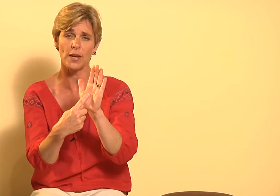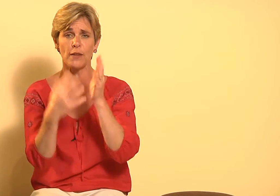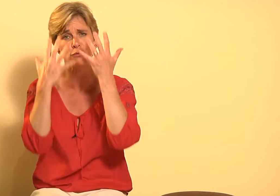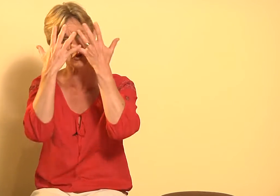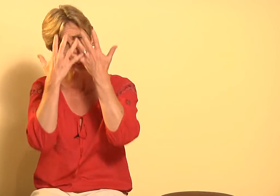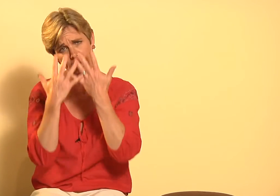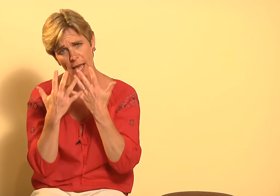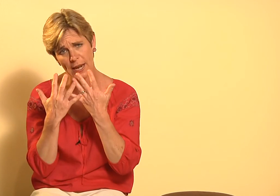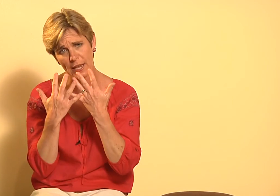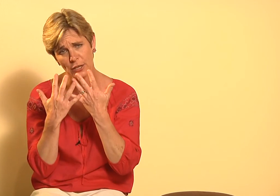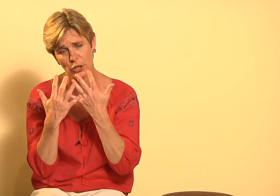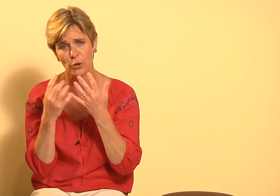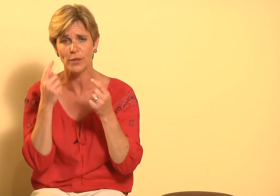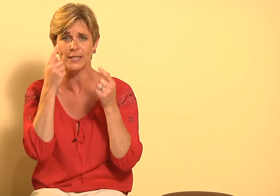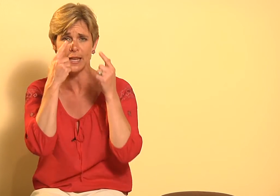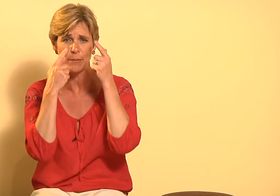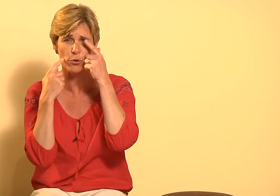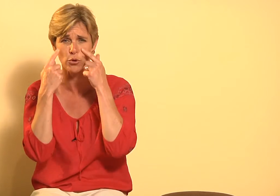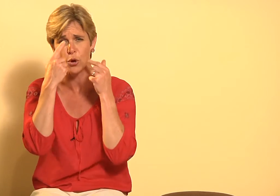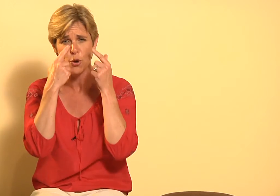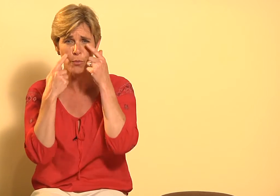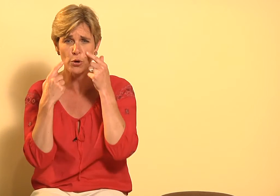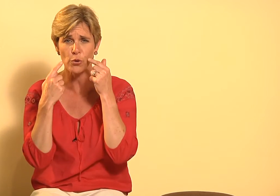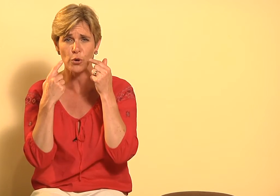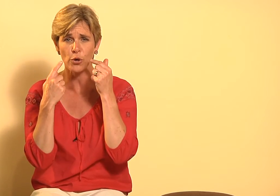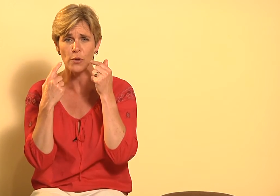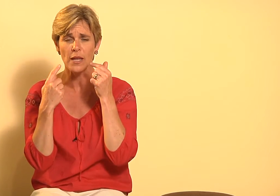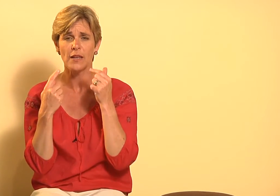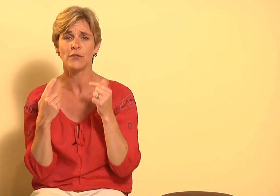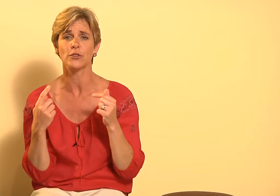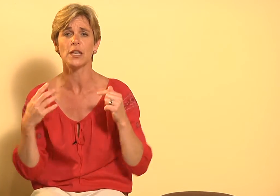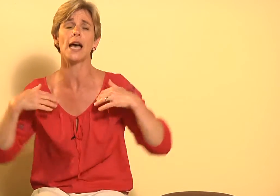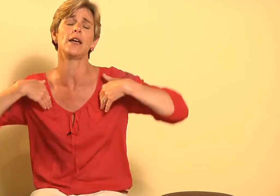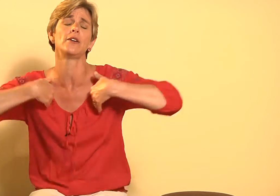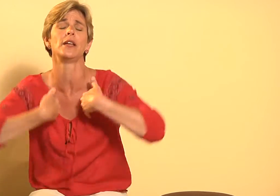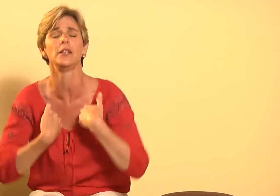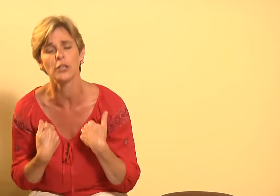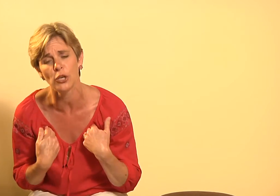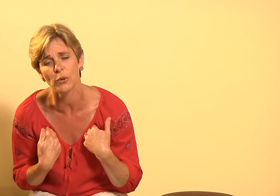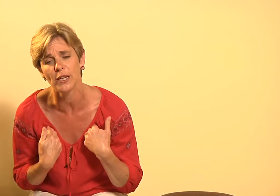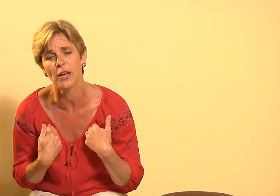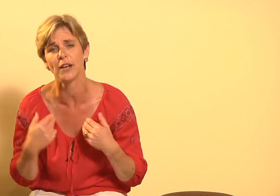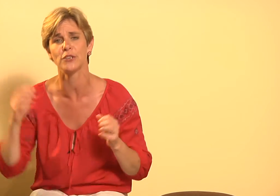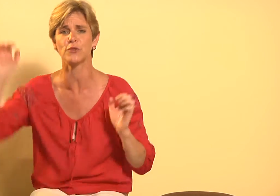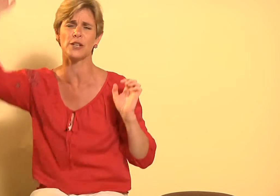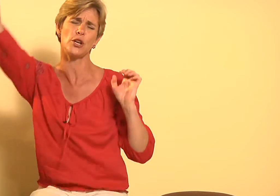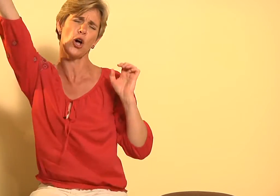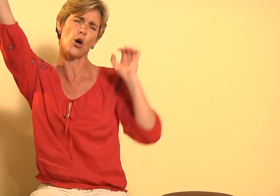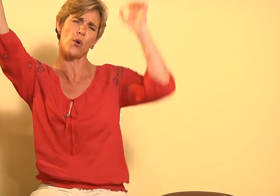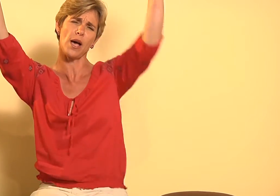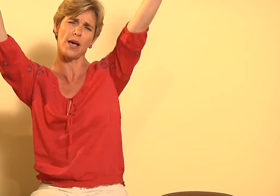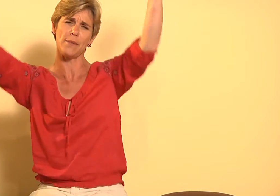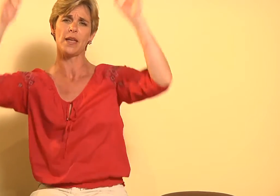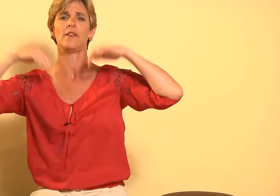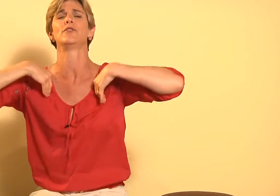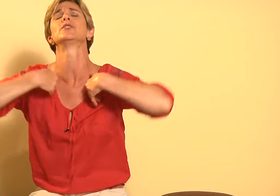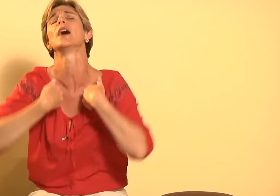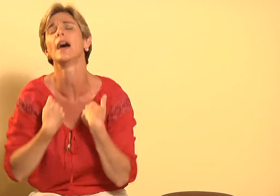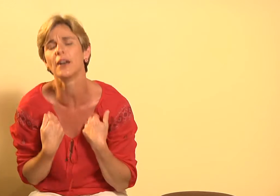If you're sad and you know it, say boo-hoo, boo-hoo. If you're tired and you know it, yawn and stretch, ho-hum. If you're tired